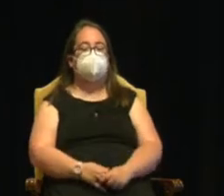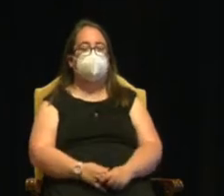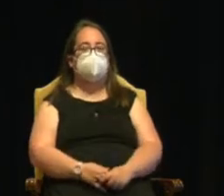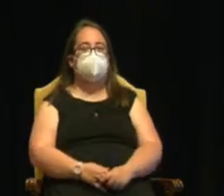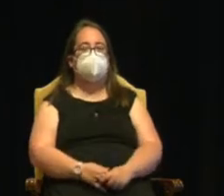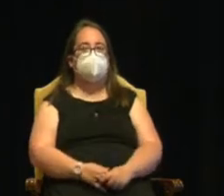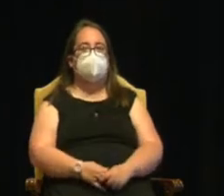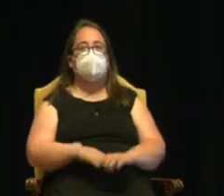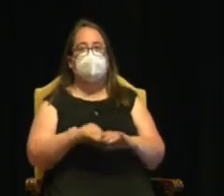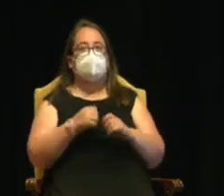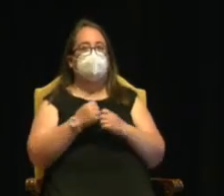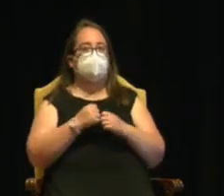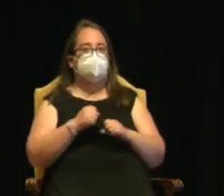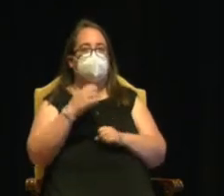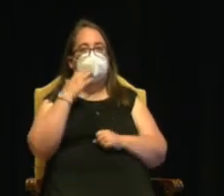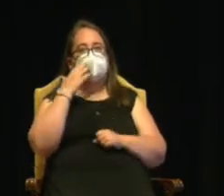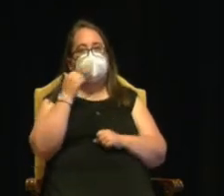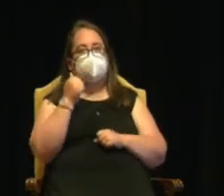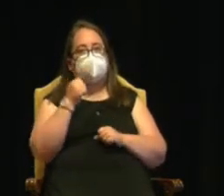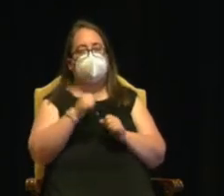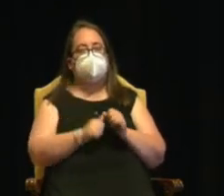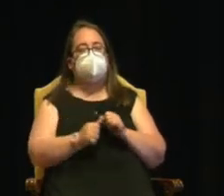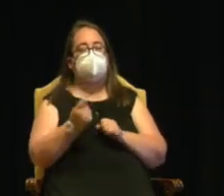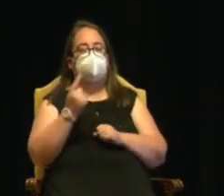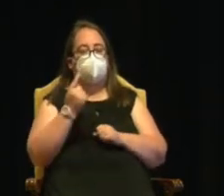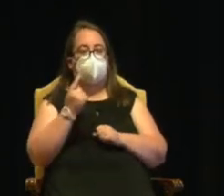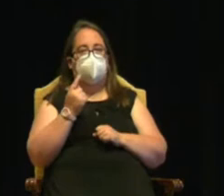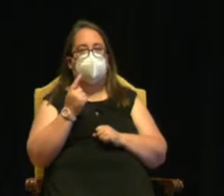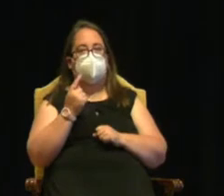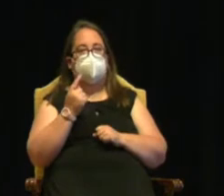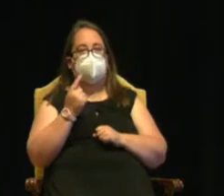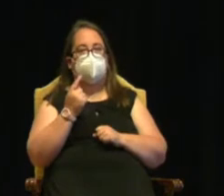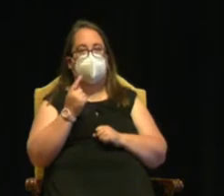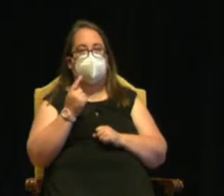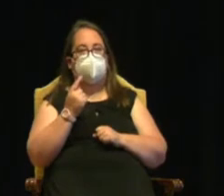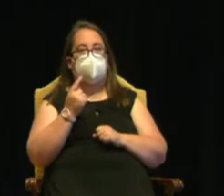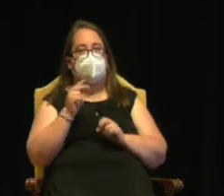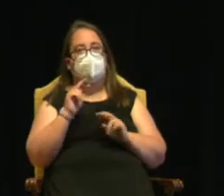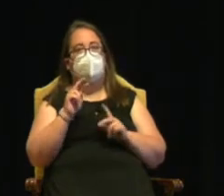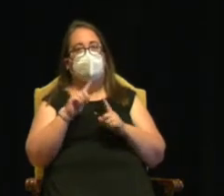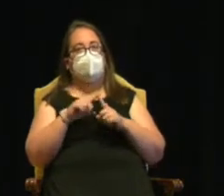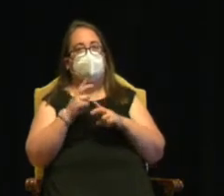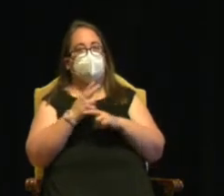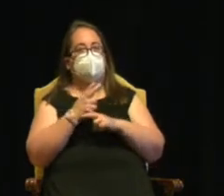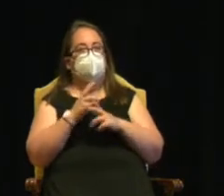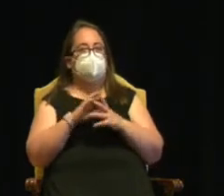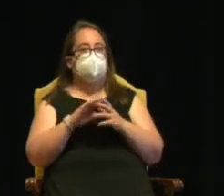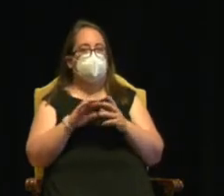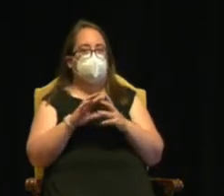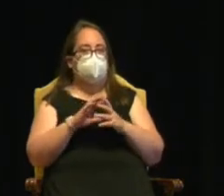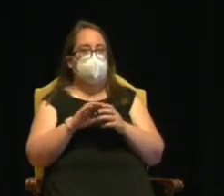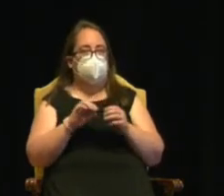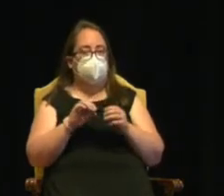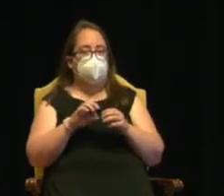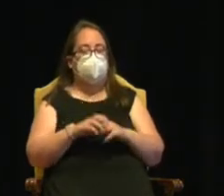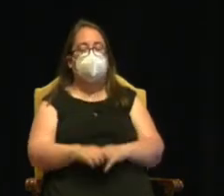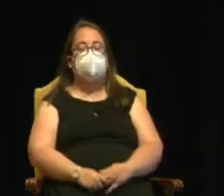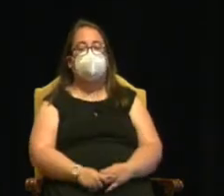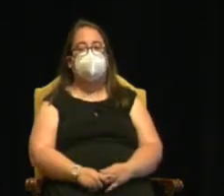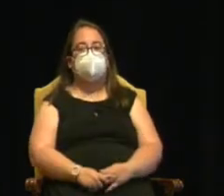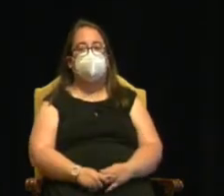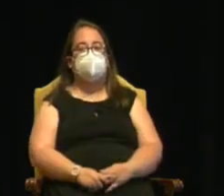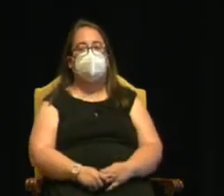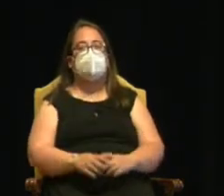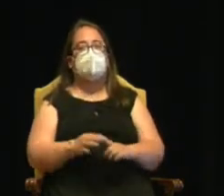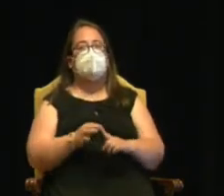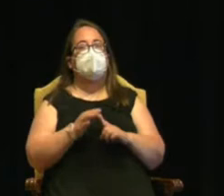nothing was safe because everyone is like looking to use the story, especially the stories of those